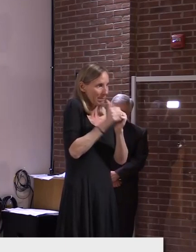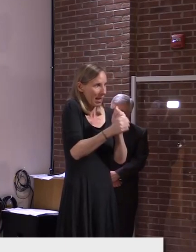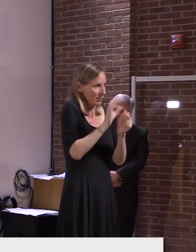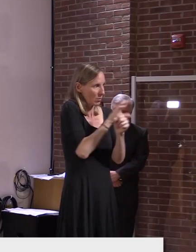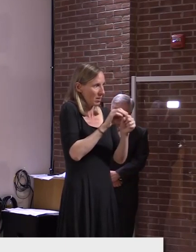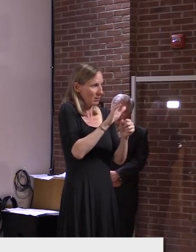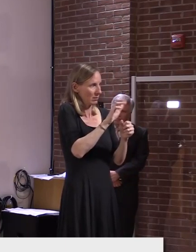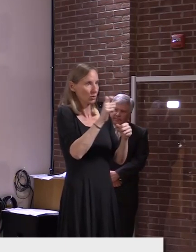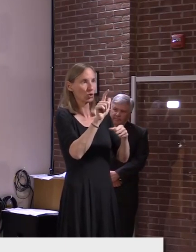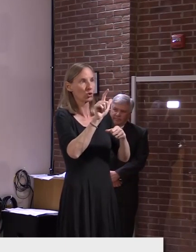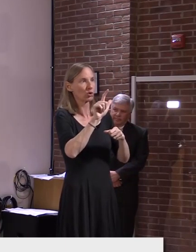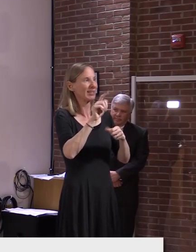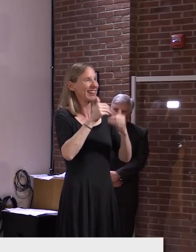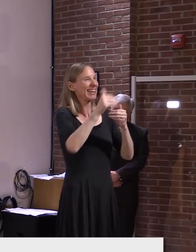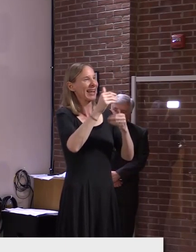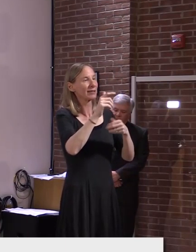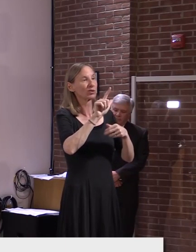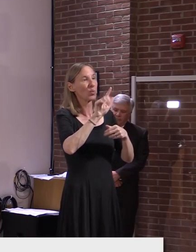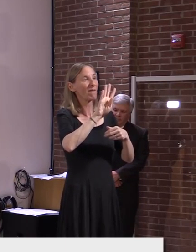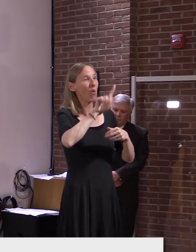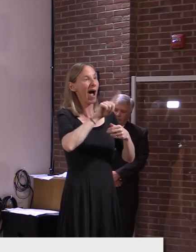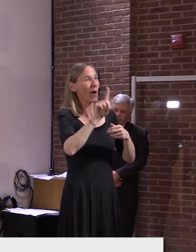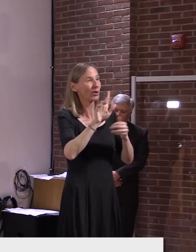next 24 hours.